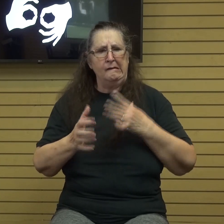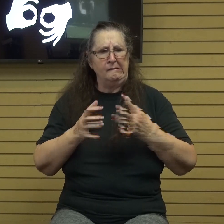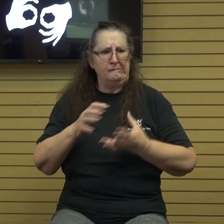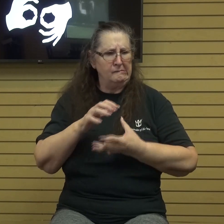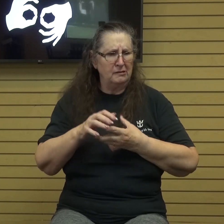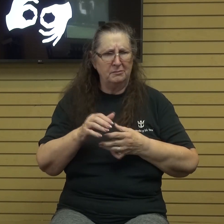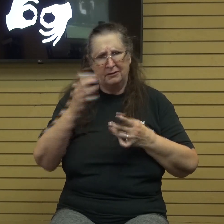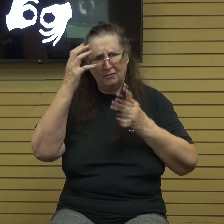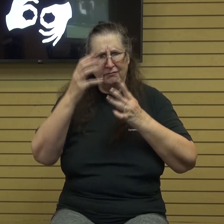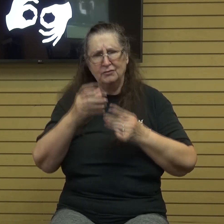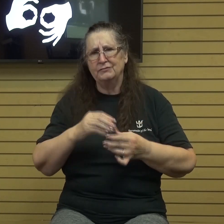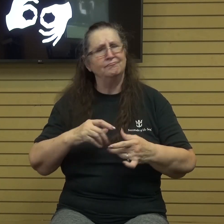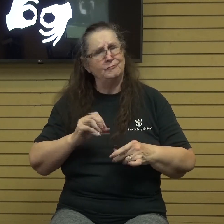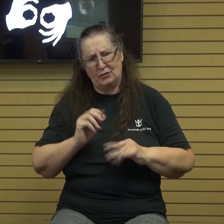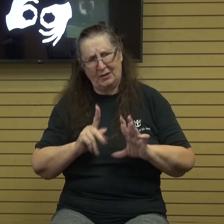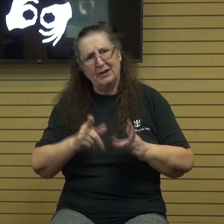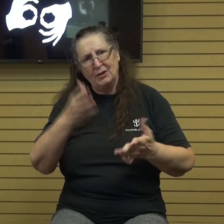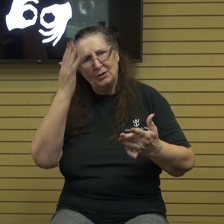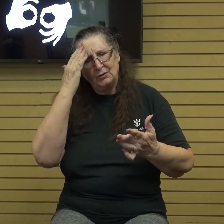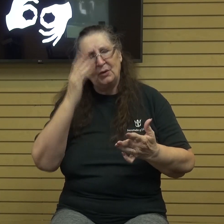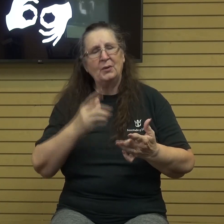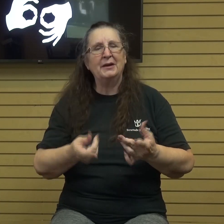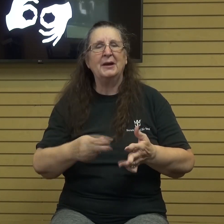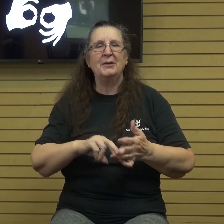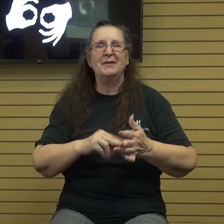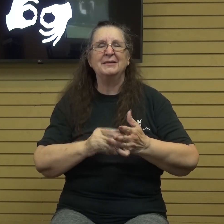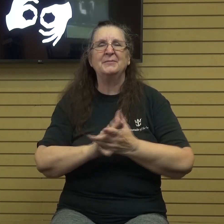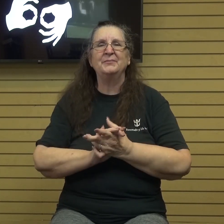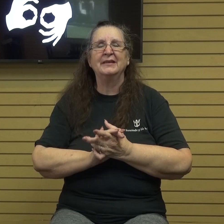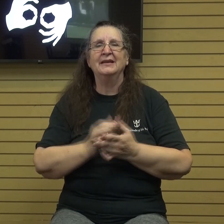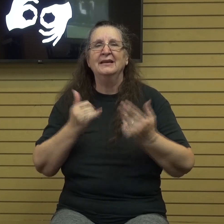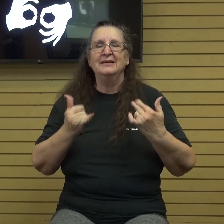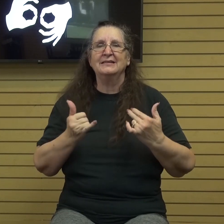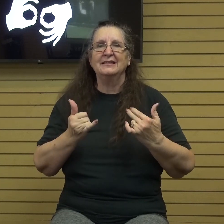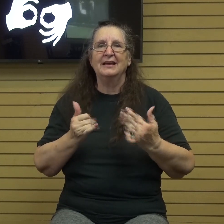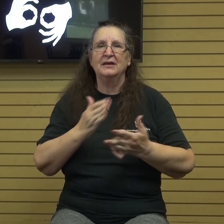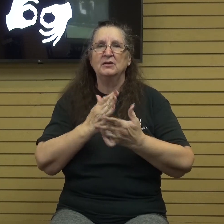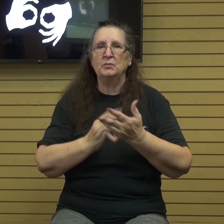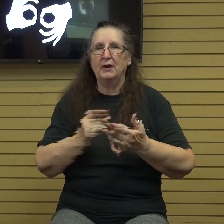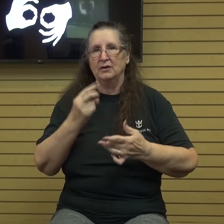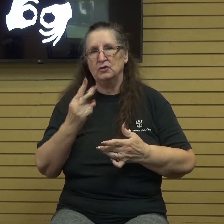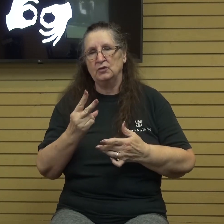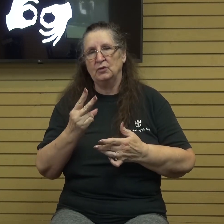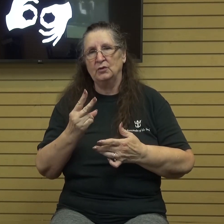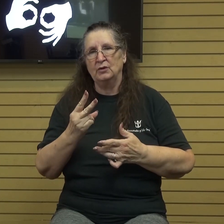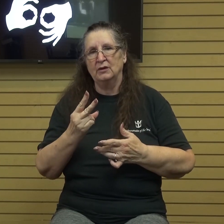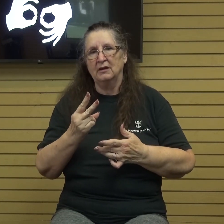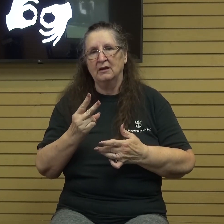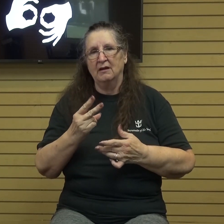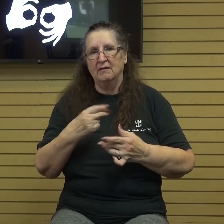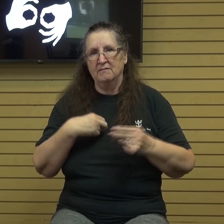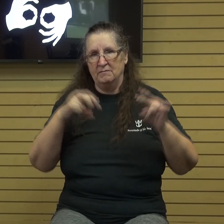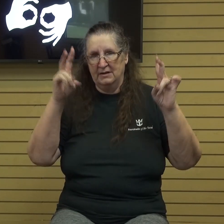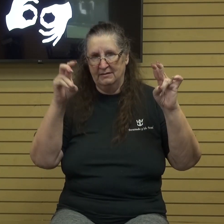jumbled, but that's okay. You guys know what I meant. So today is part 2 of the